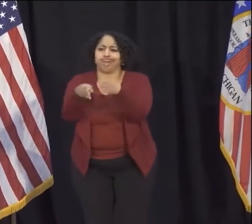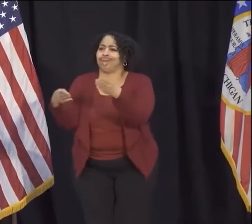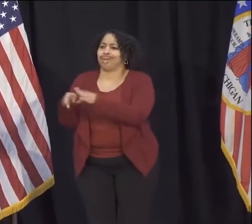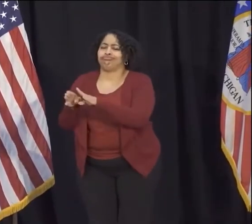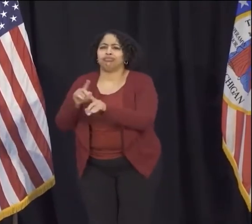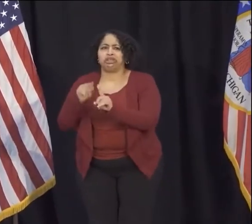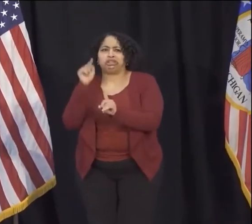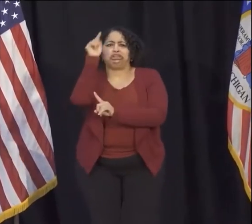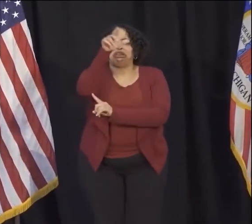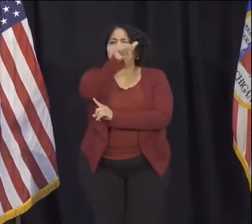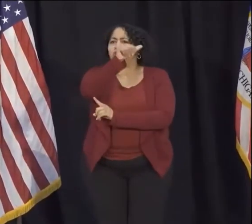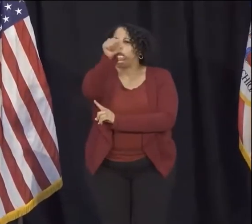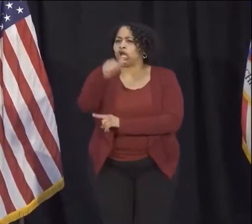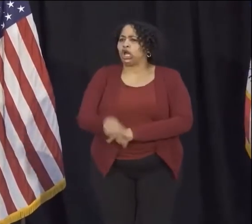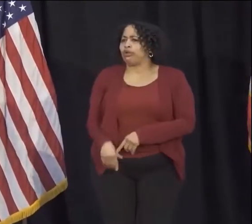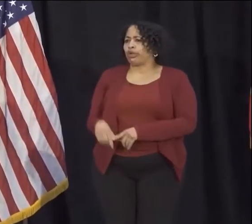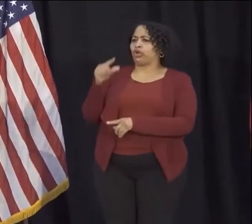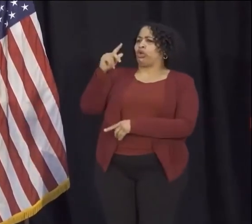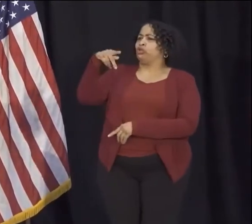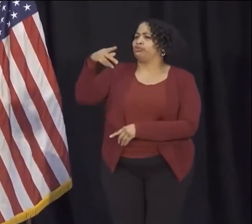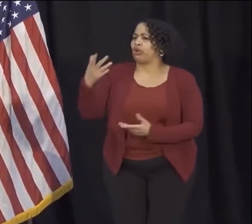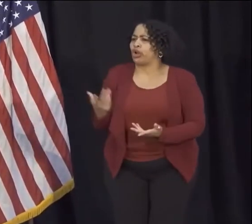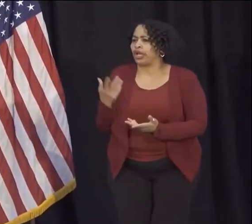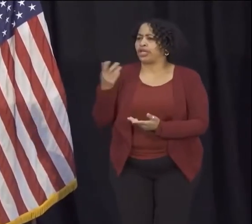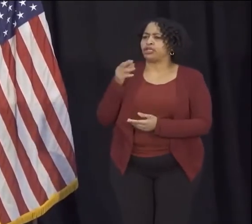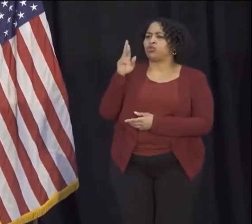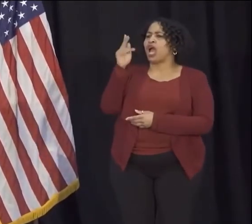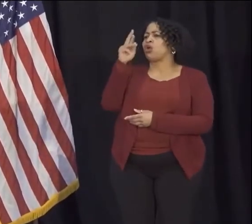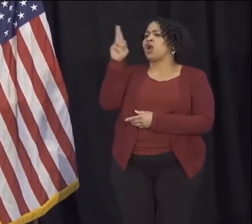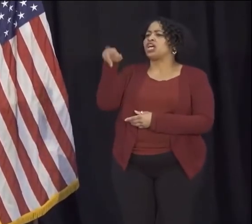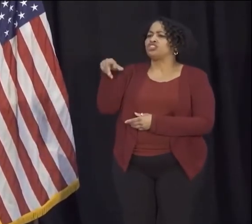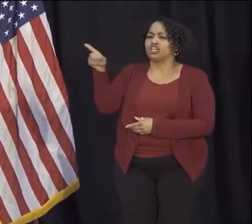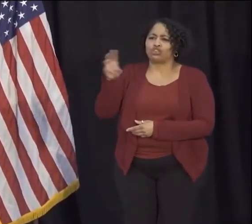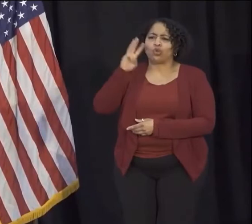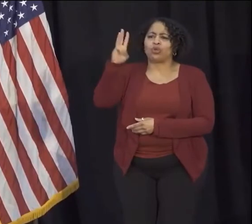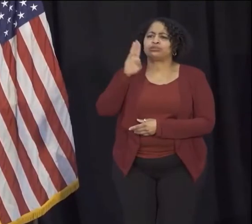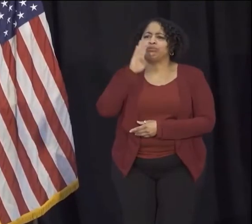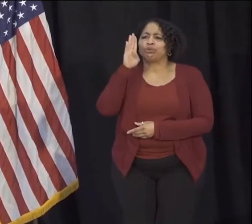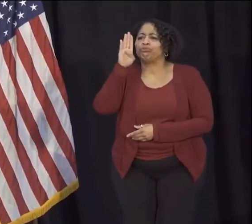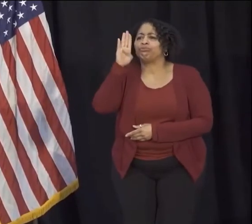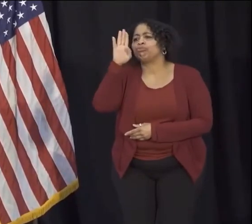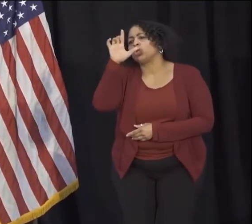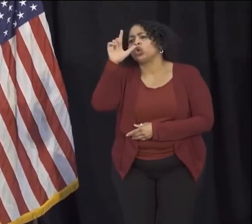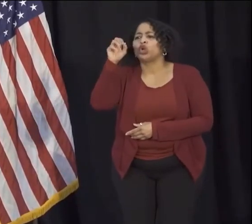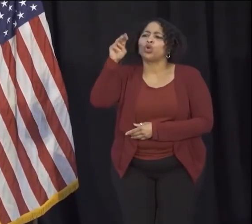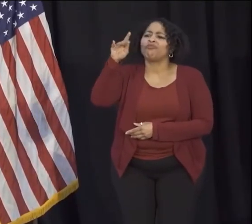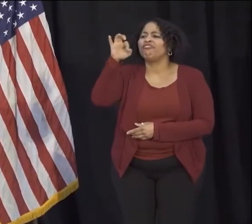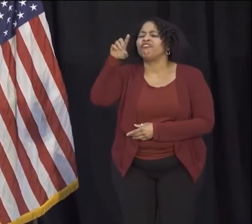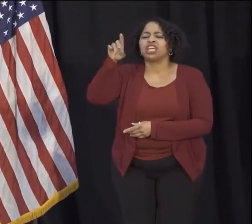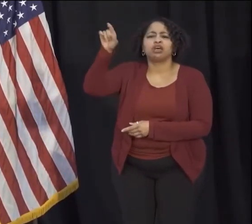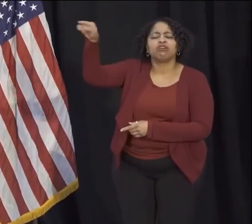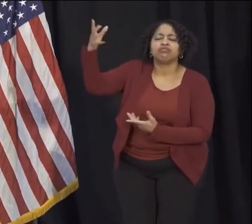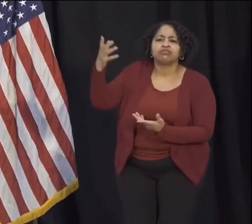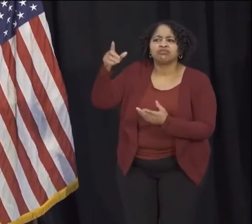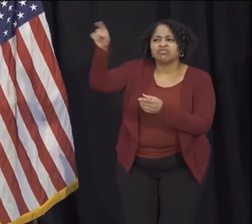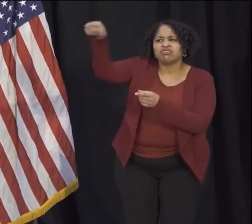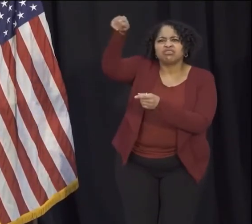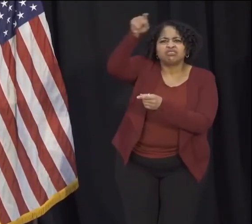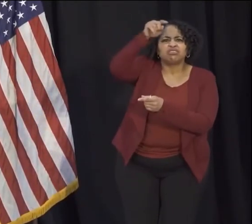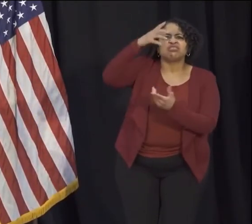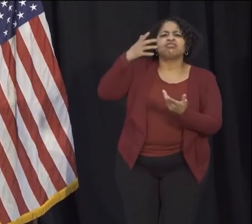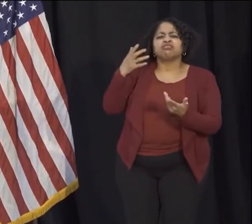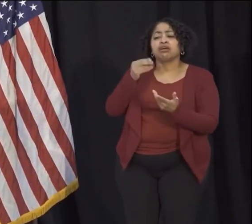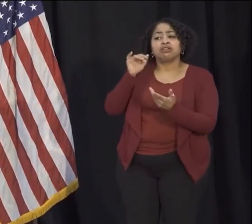Ann Arbor, Rochester, Grosse Pointe, Birmingham, West Bloomfield. And it really